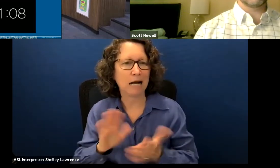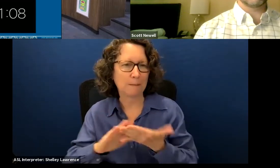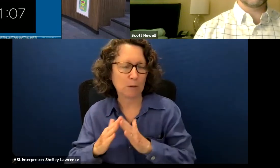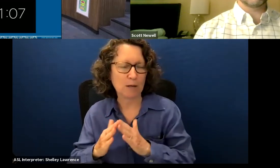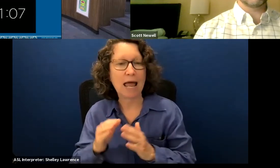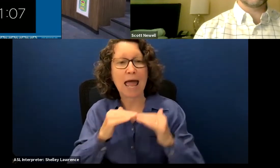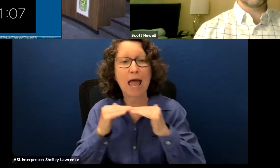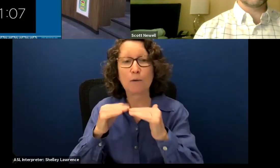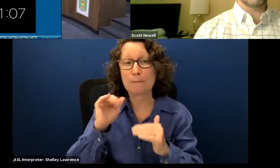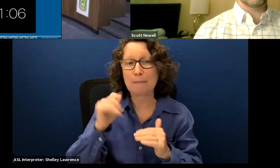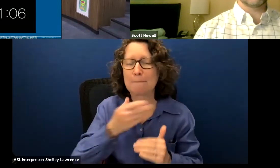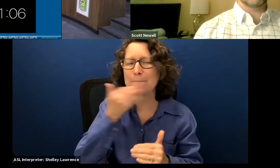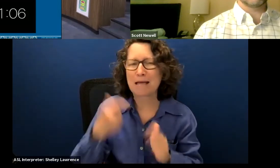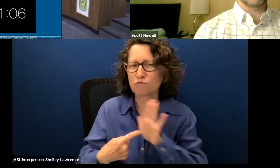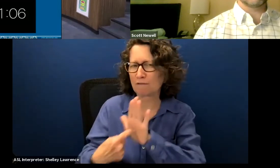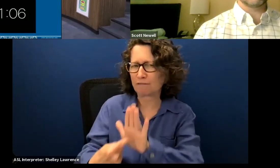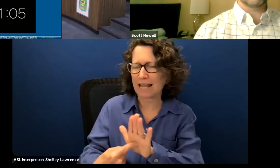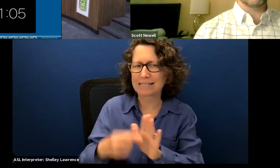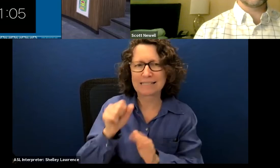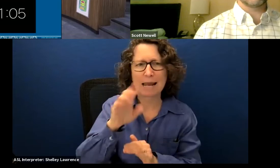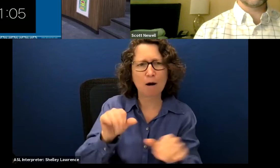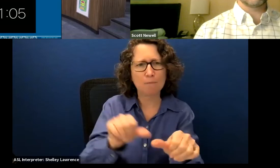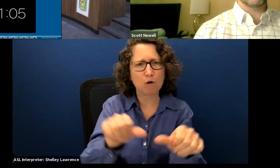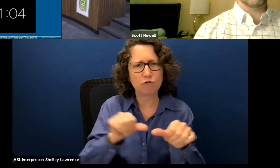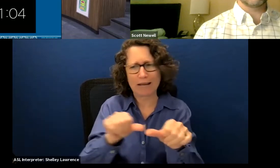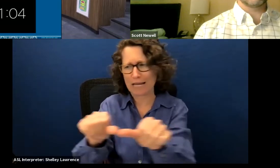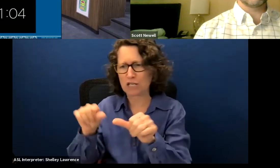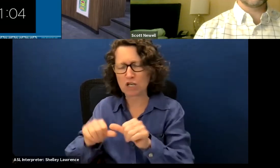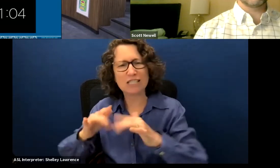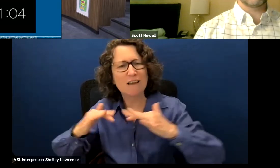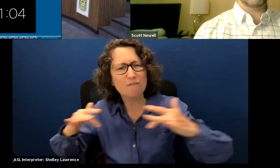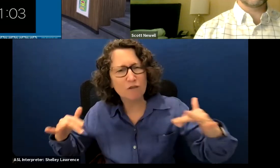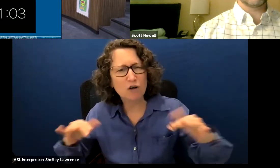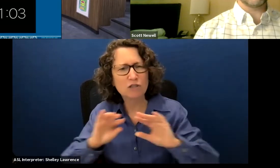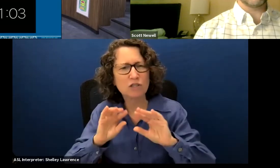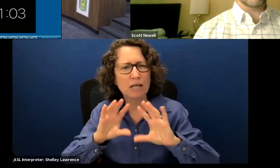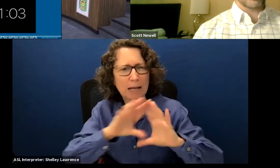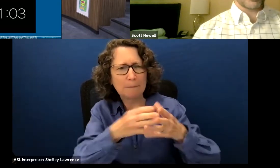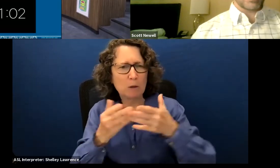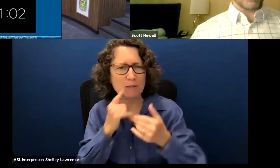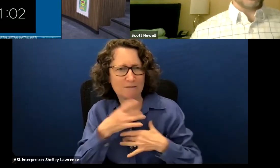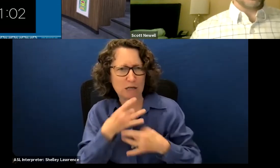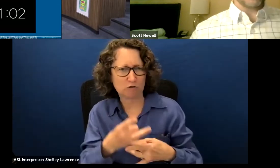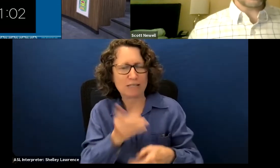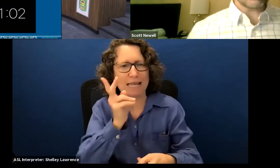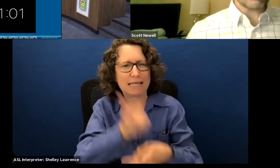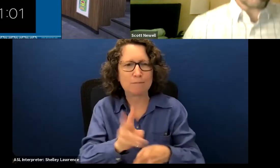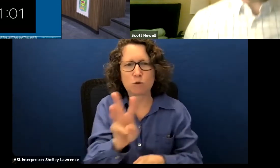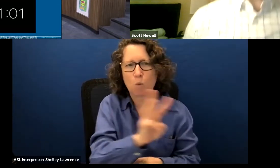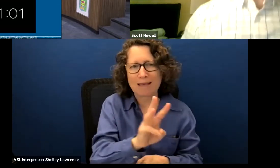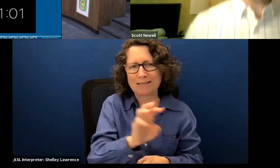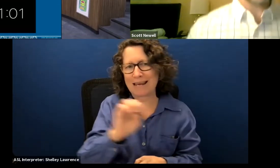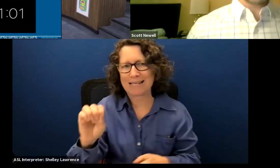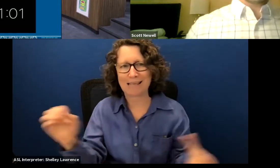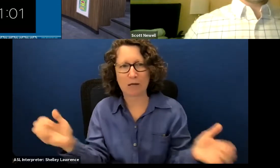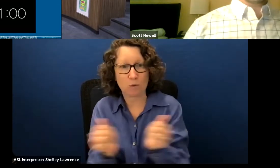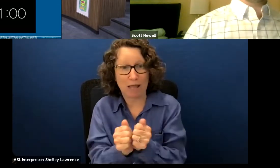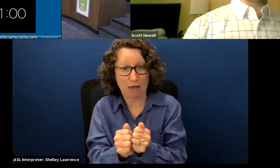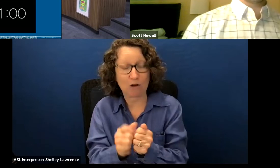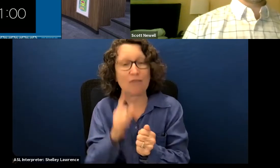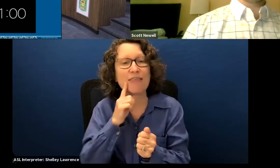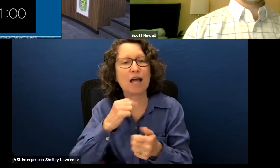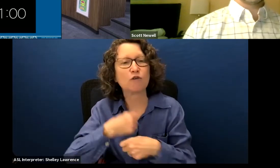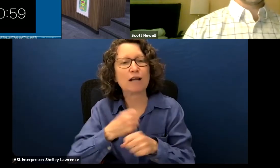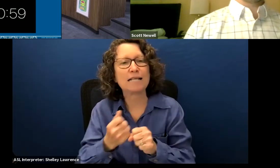equity map best reflects the Santa Barbara region's diverse communities of interest. It keeps the West Side and the East Side together, which creates